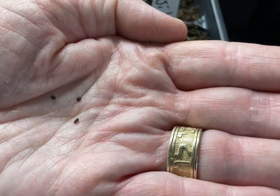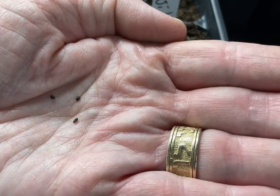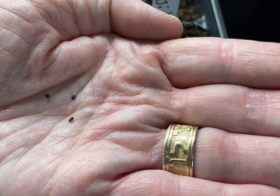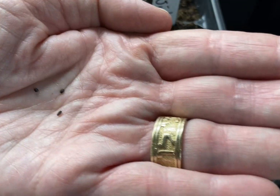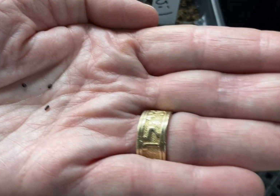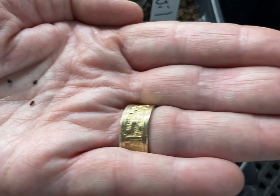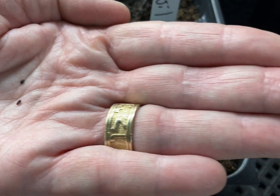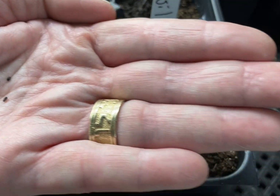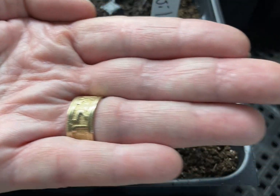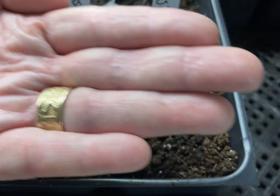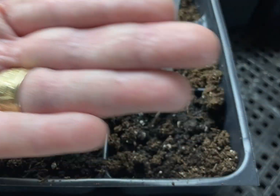frost.